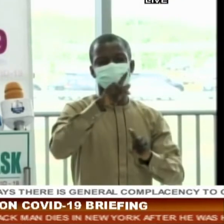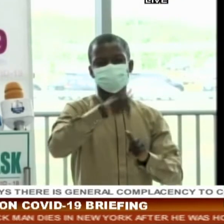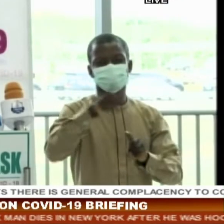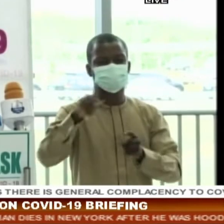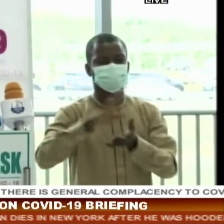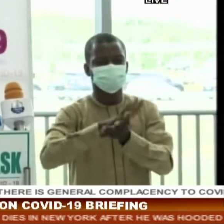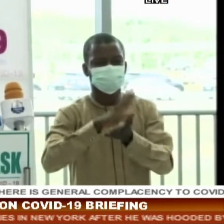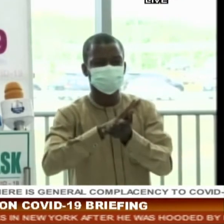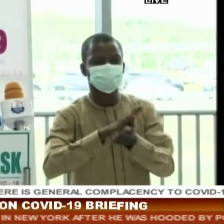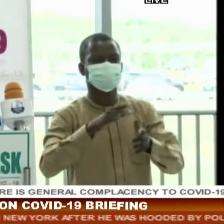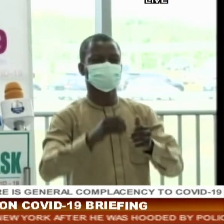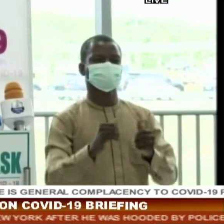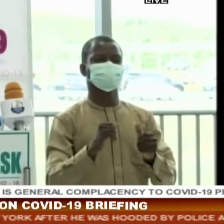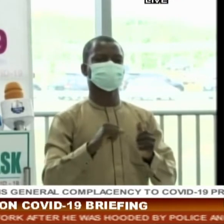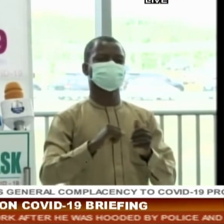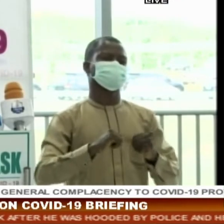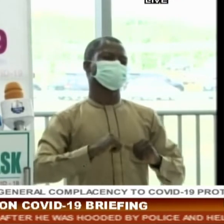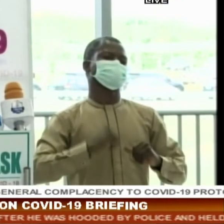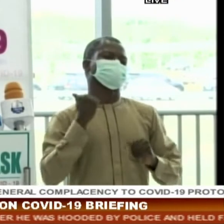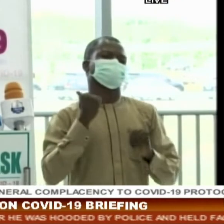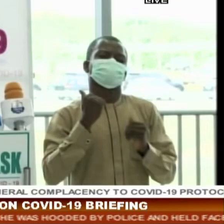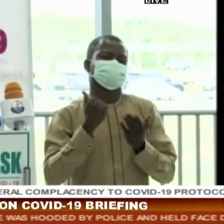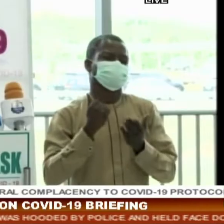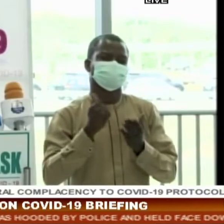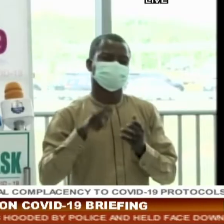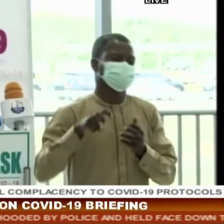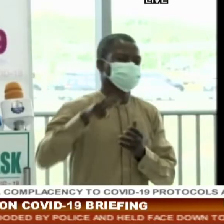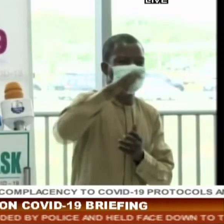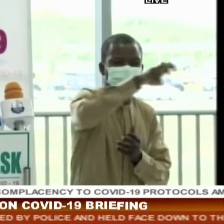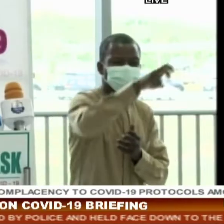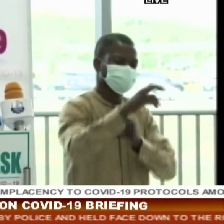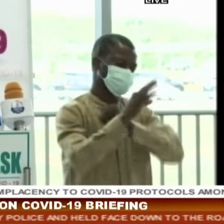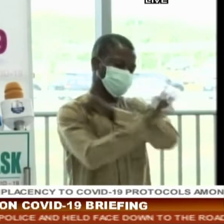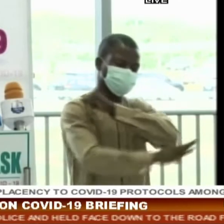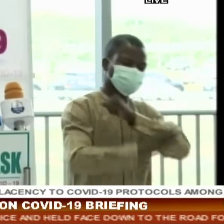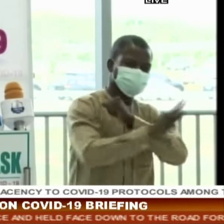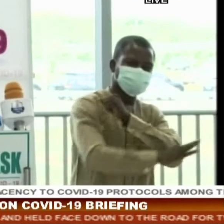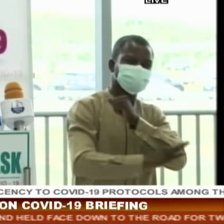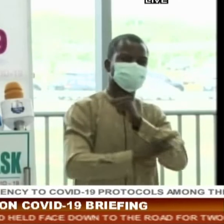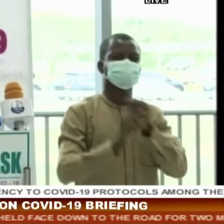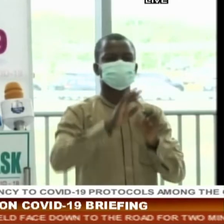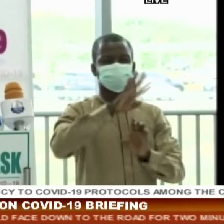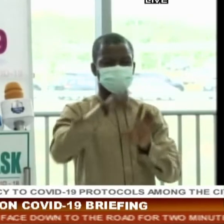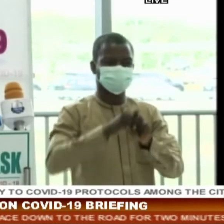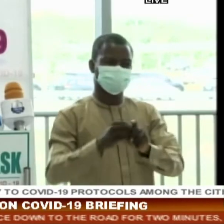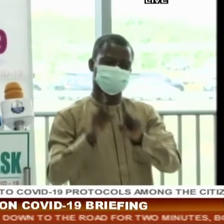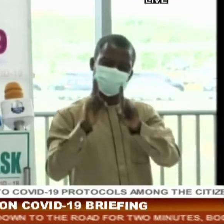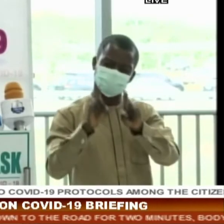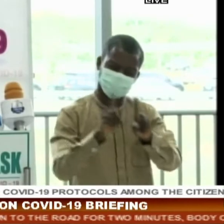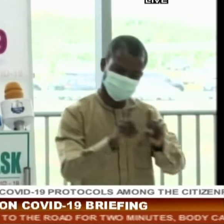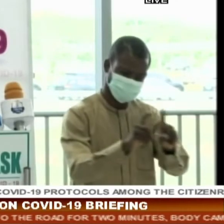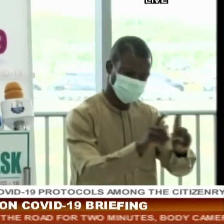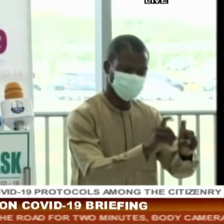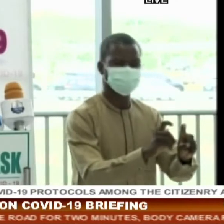foreign travels for violation of current provisional travel-related quarantine